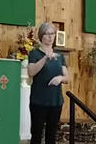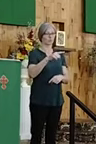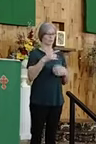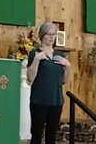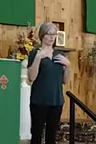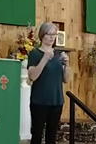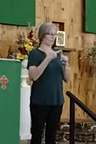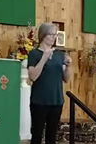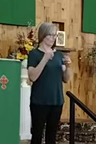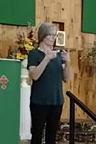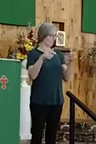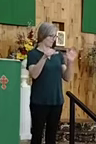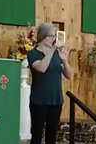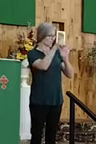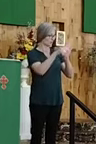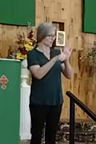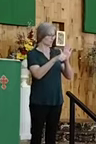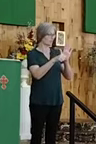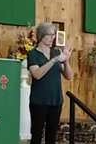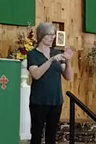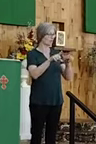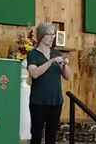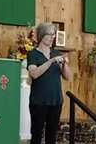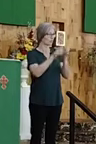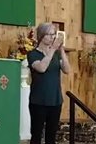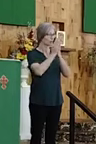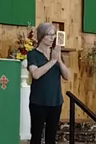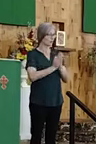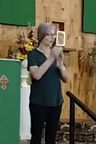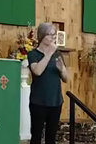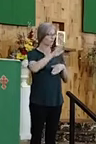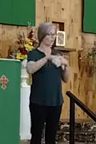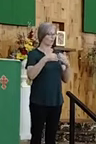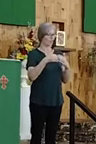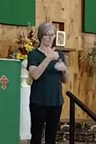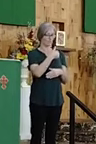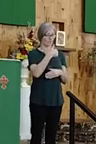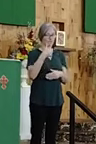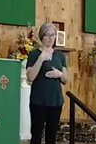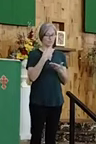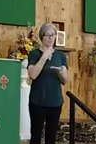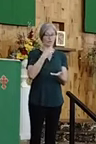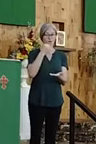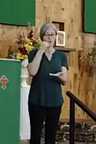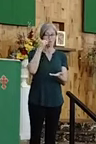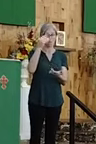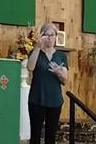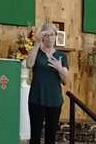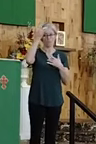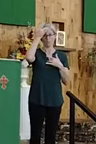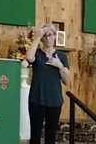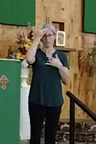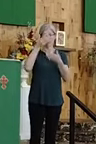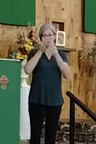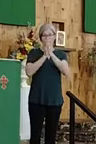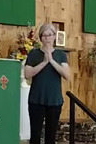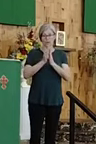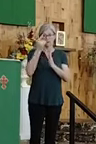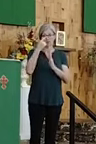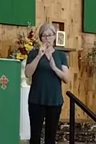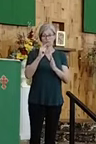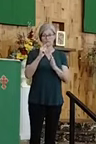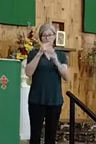suffering from major surgery. We also pray for all our parishioners who are homebound. We pray for the